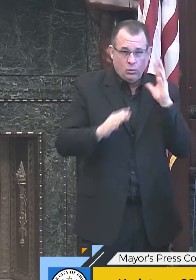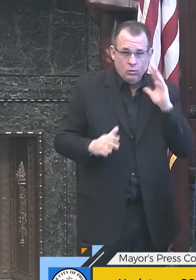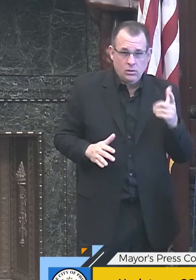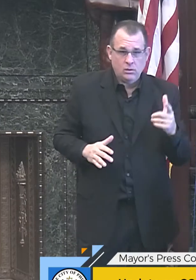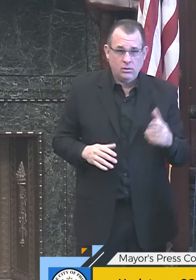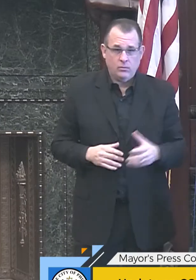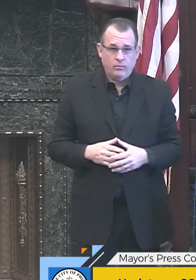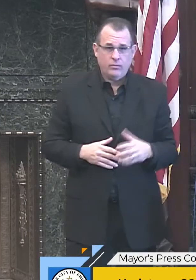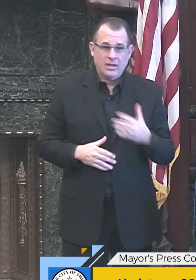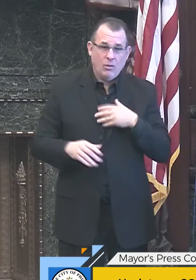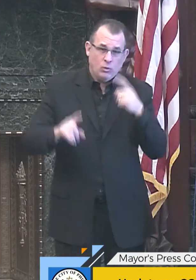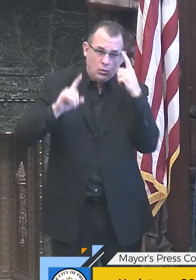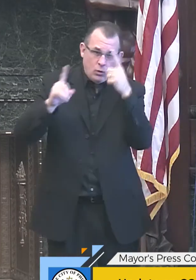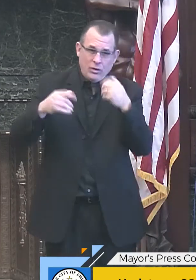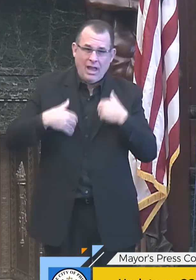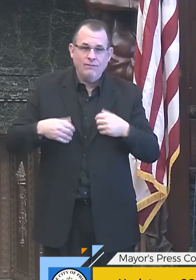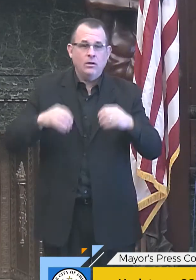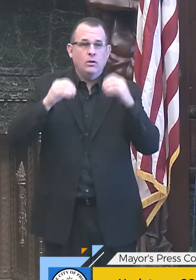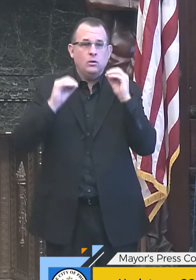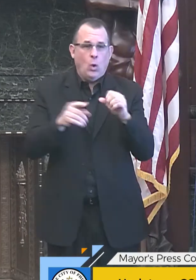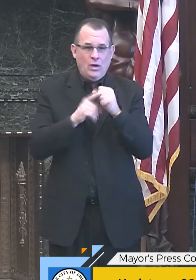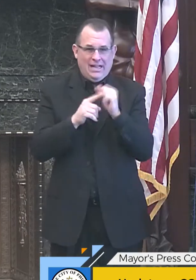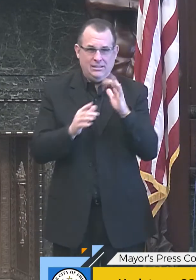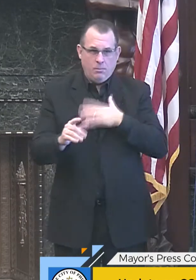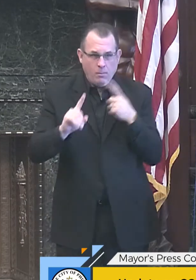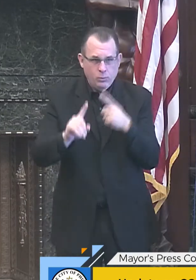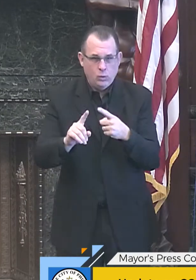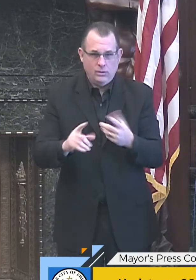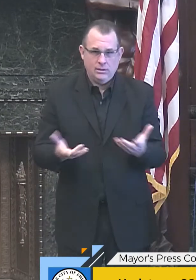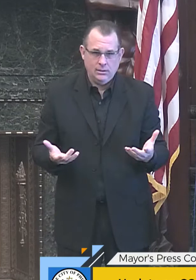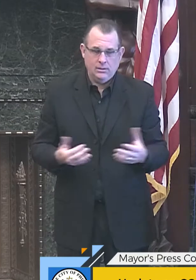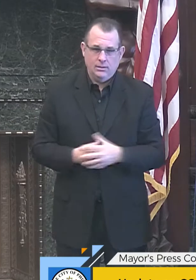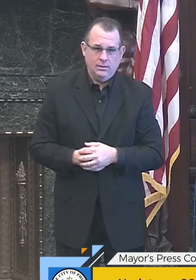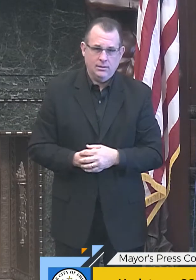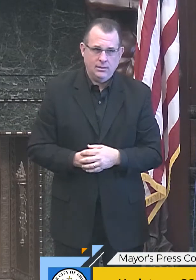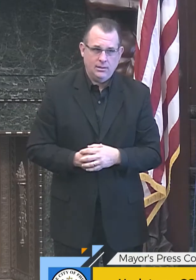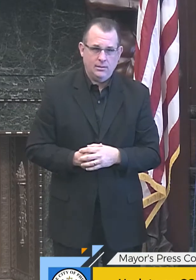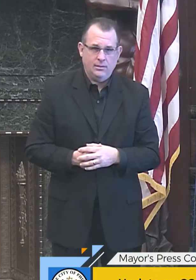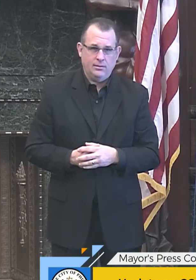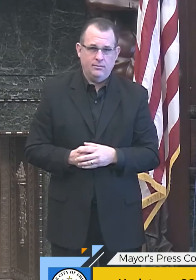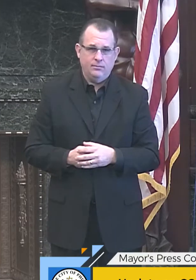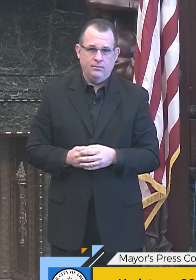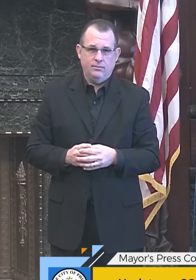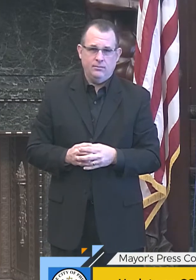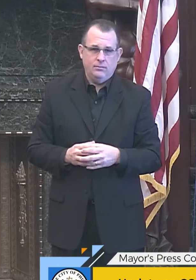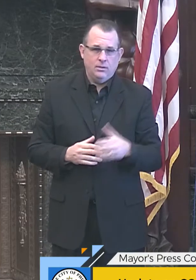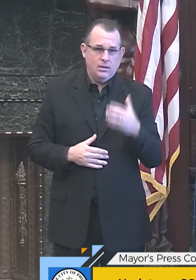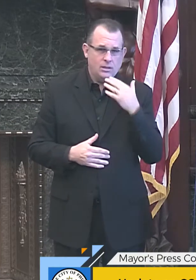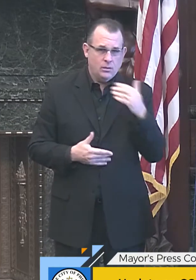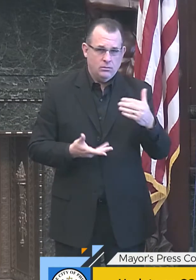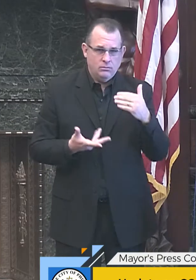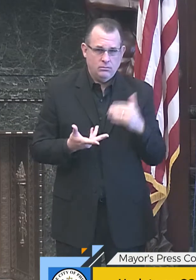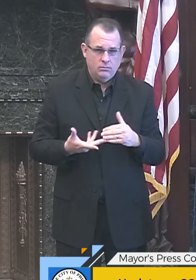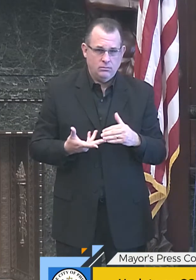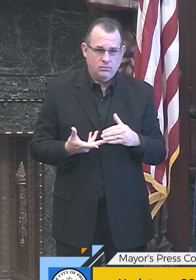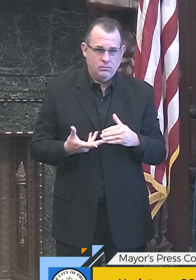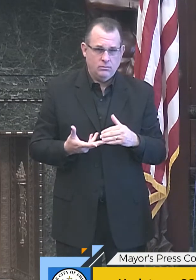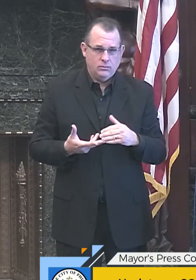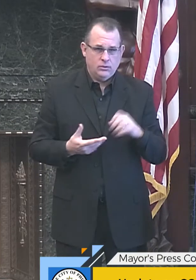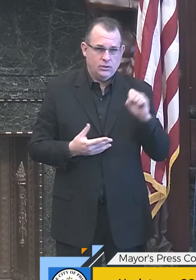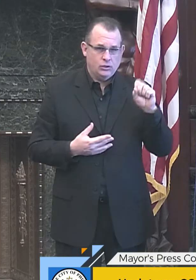any cases in our homeless shelters. Okay, thanks. Thank you, Pat. And next, Sean Walsh of the